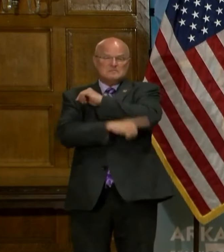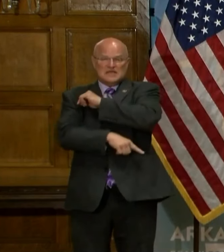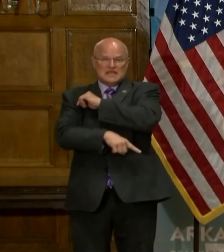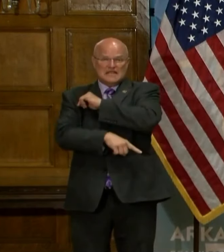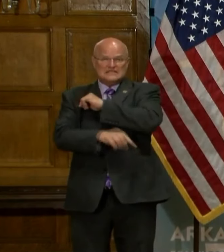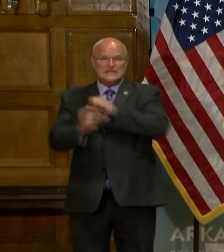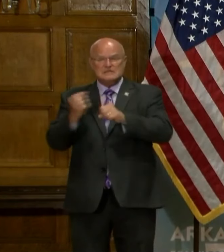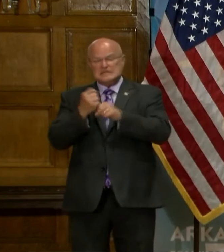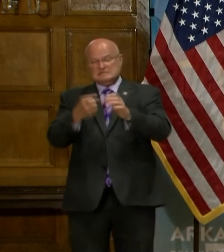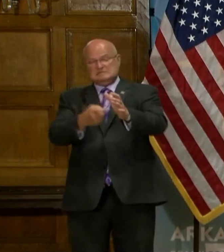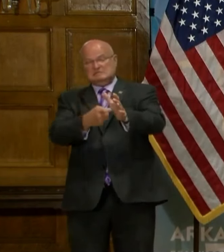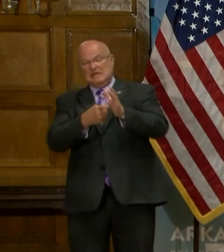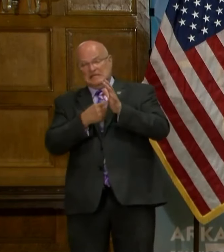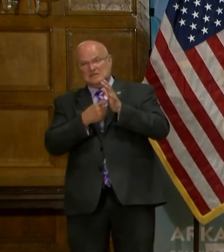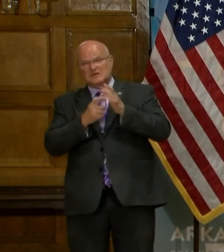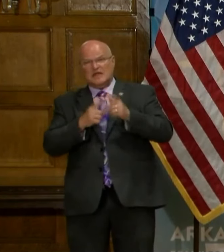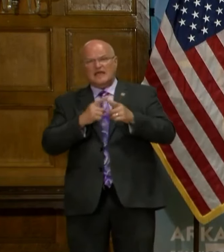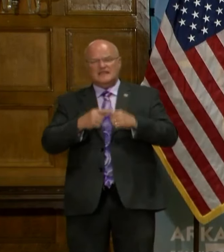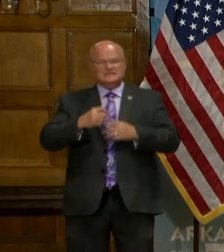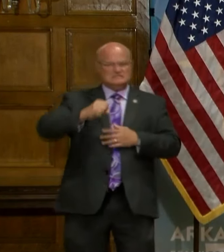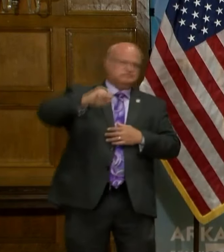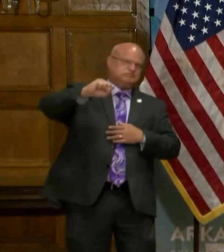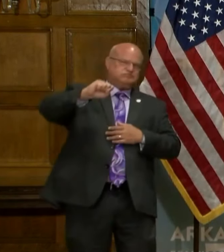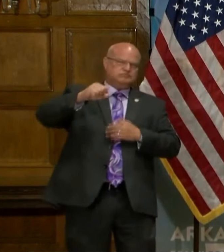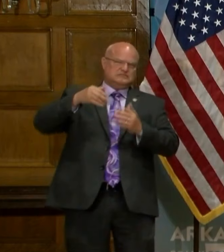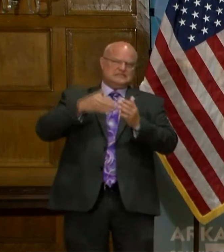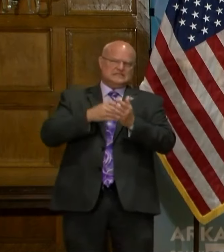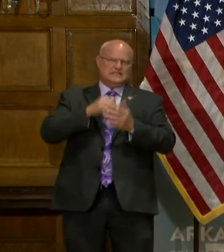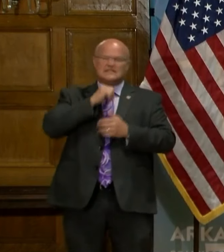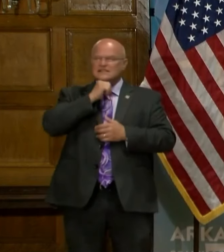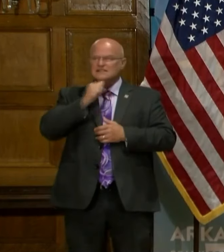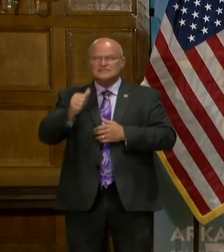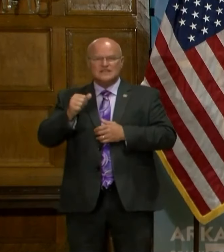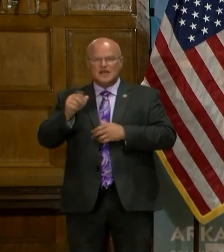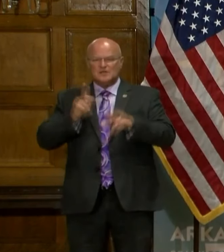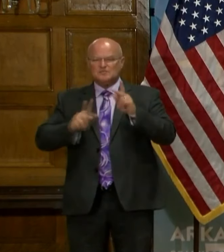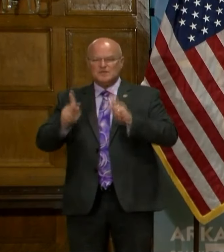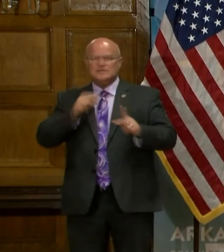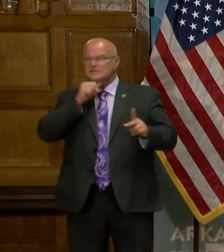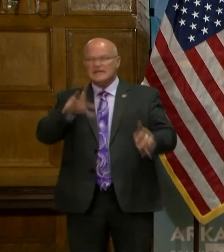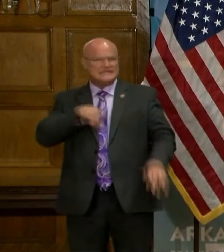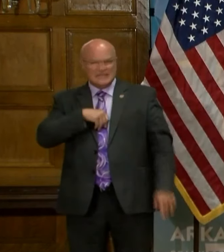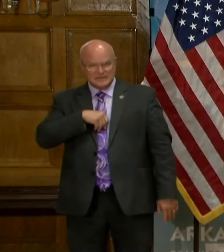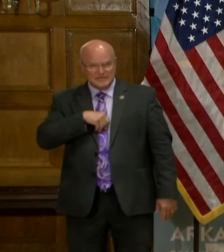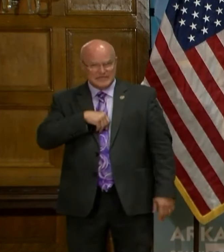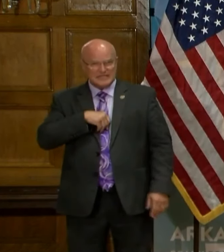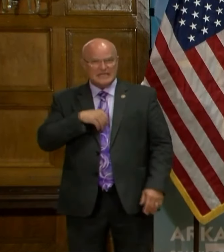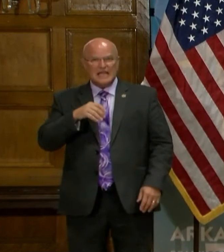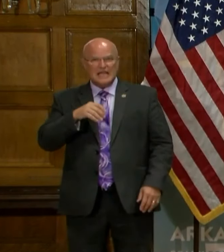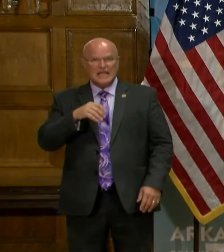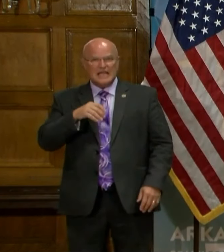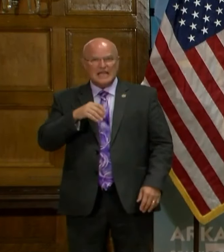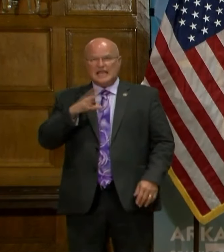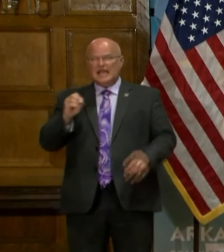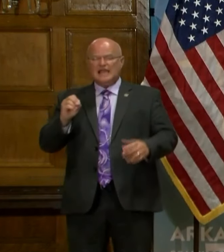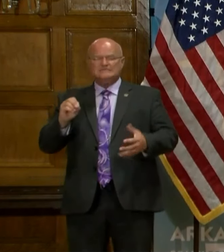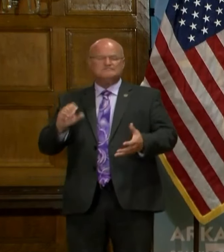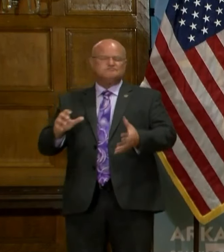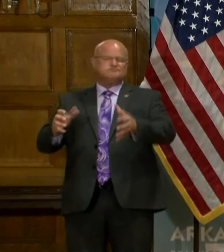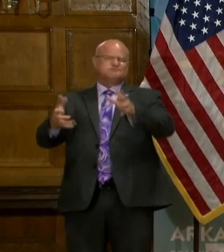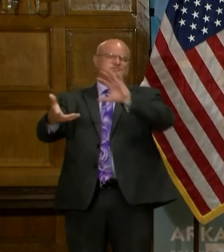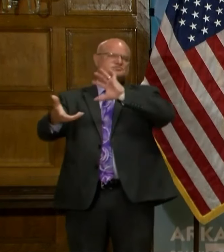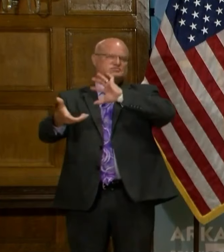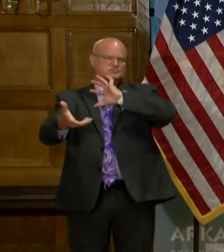penalize it and making it mandatory, then there's a resistance against that. There's not broad public acceptance of it, and it throws the whole thing